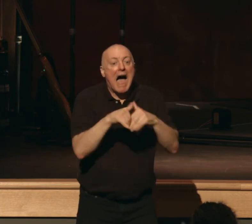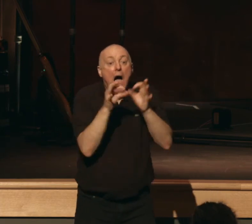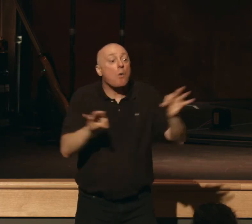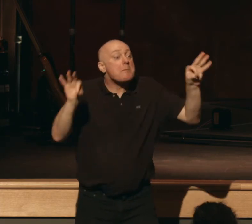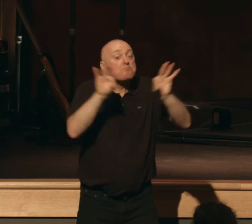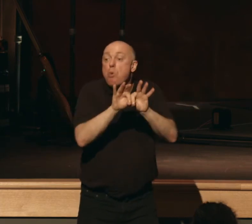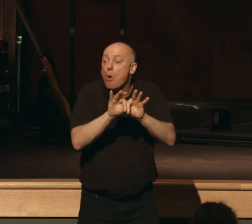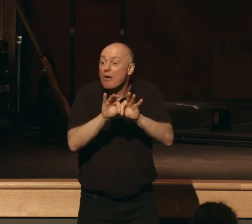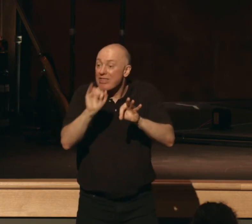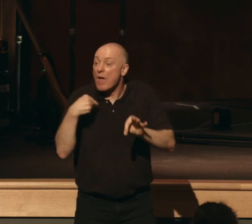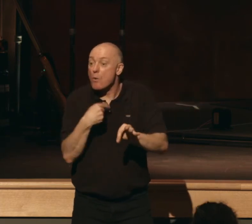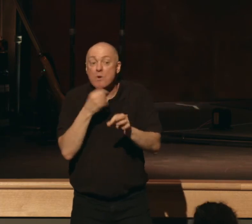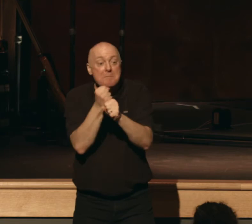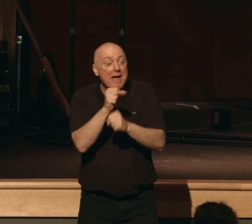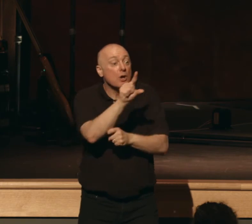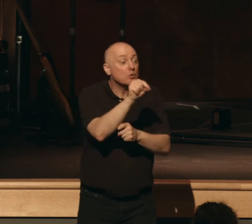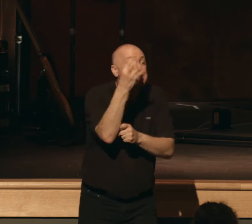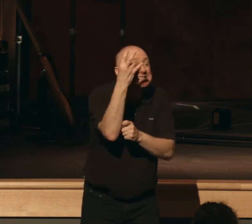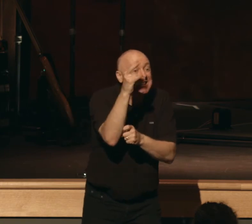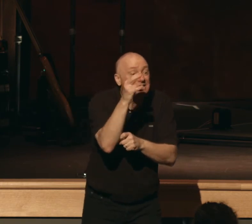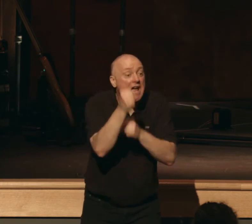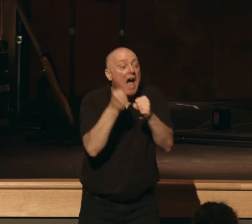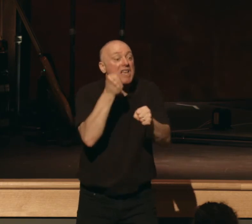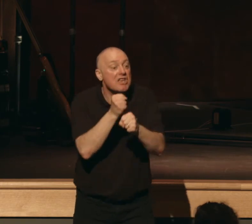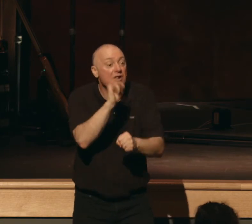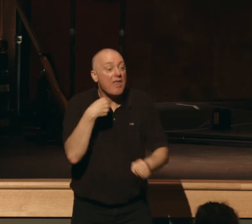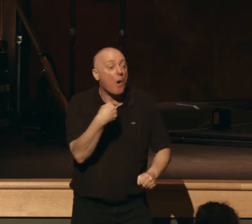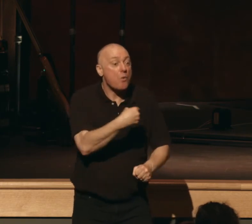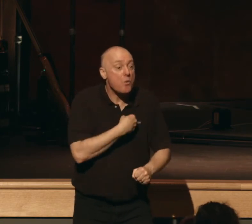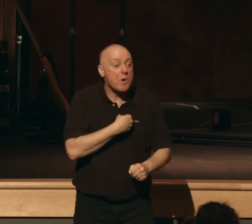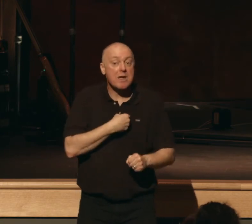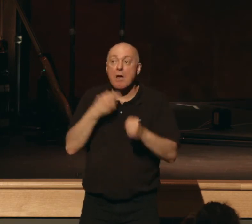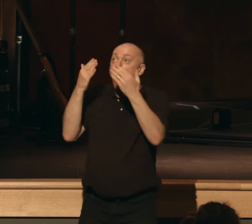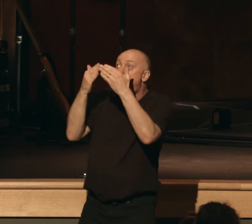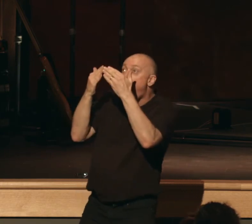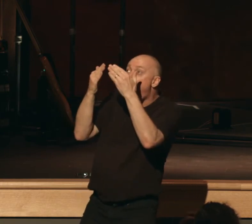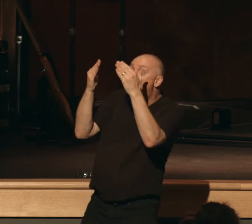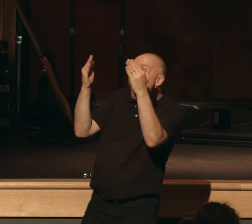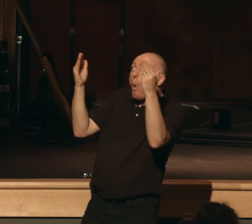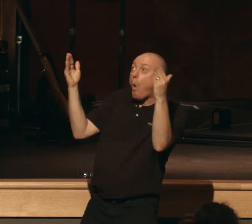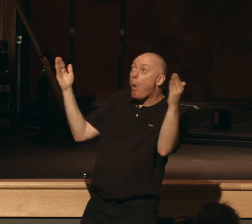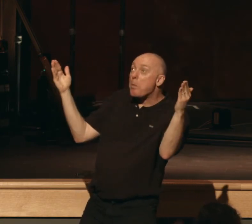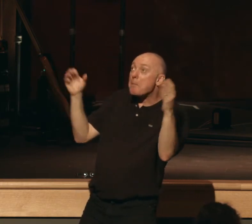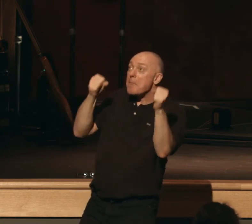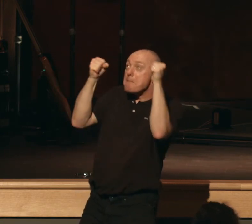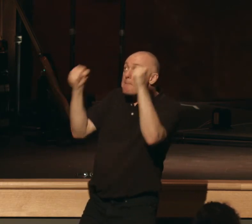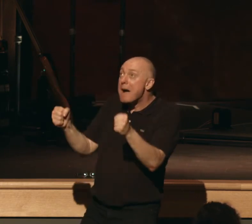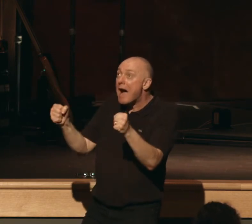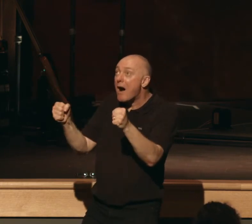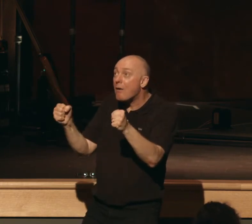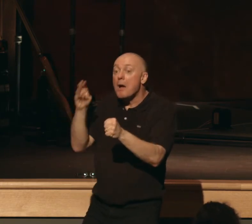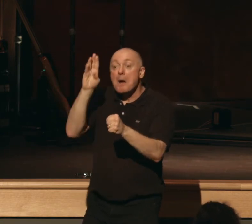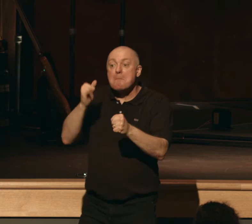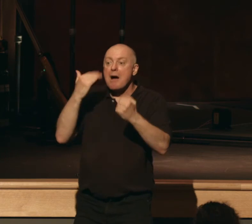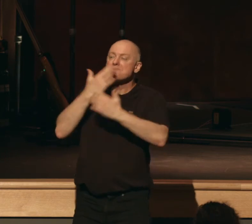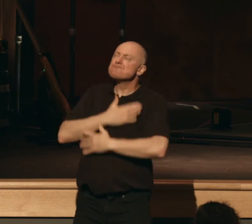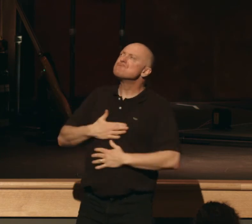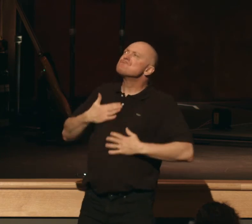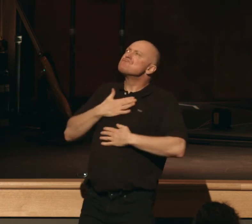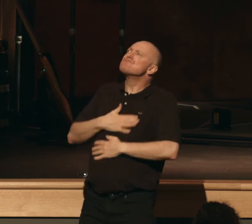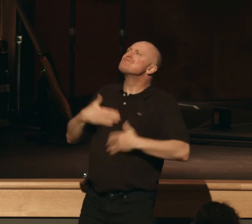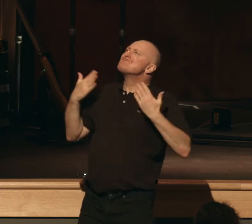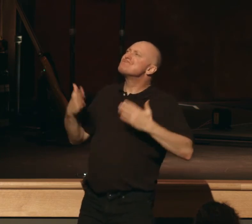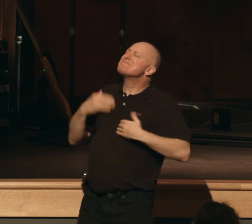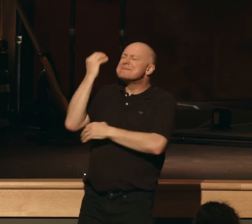then is it that we make 2017 a year where we open up the channel of power by delighting in